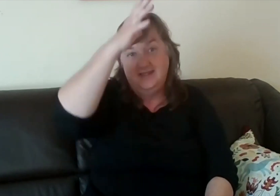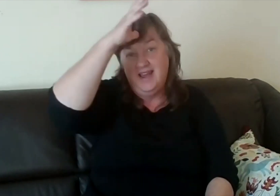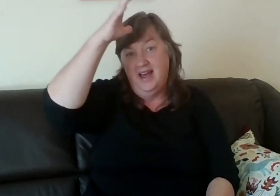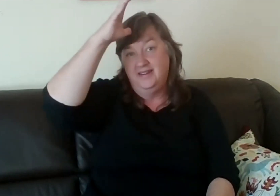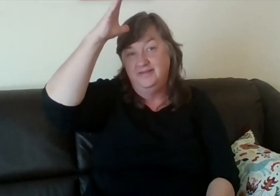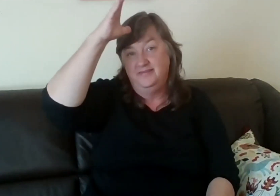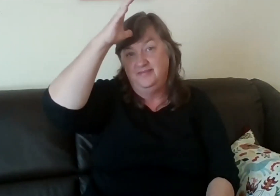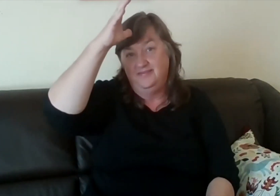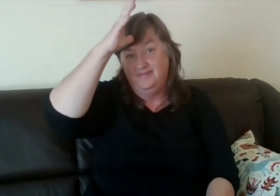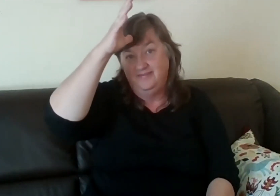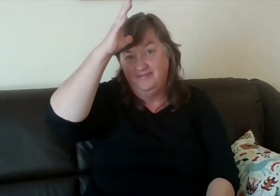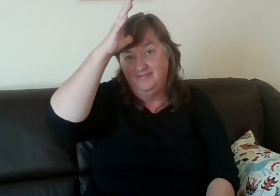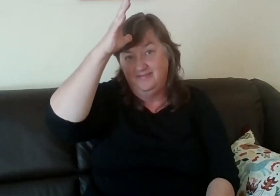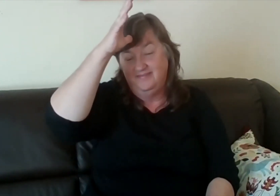Dad.